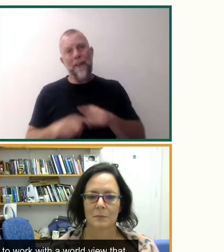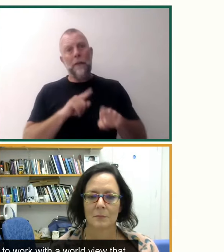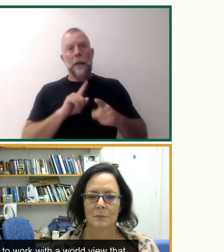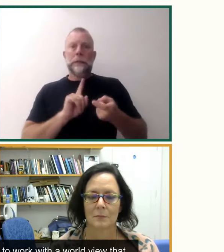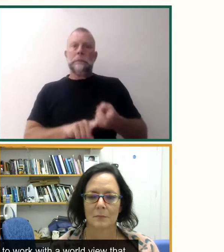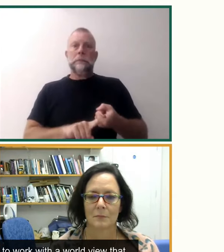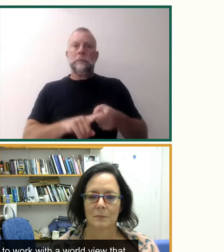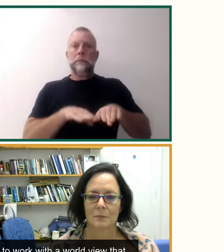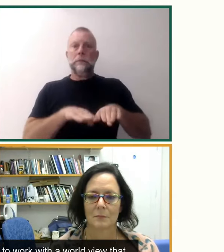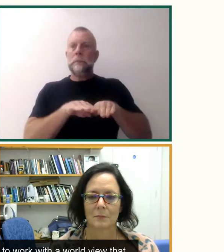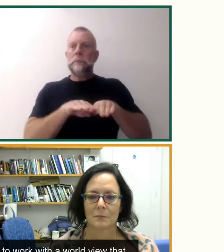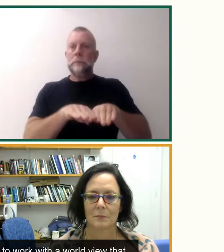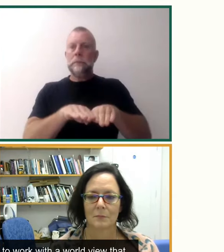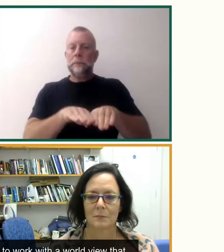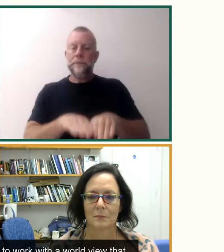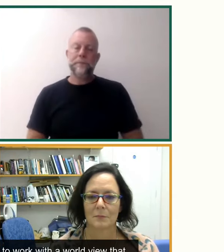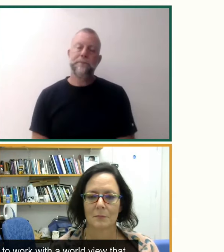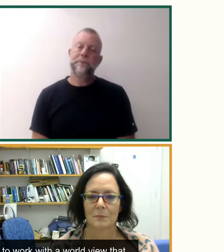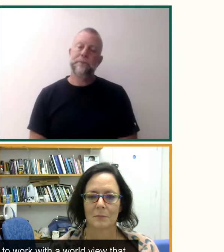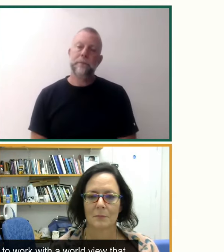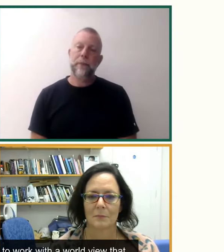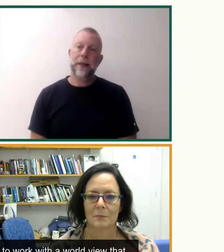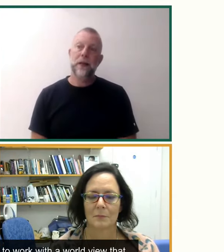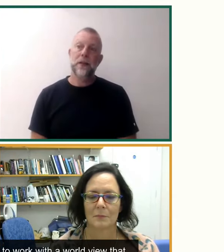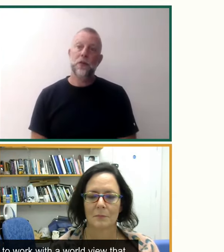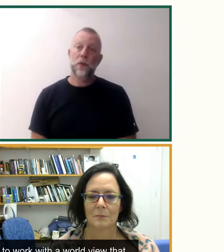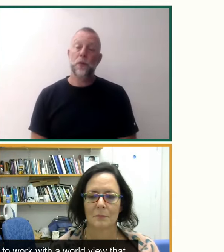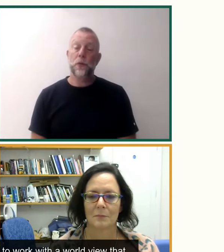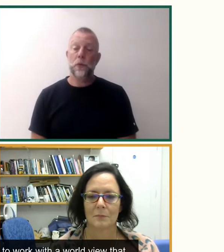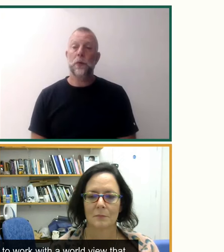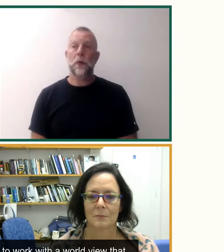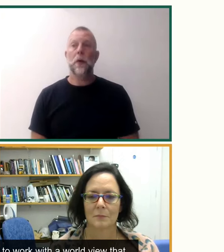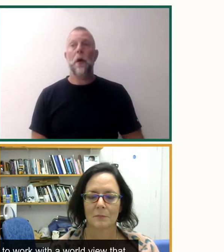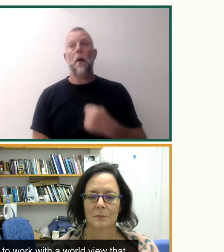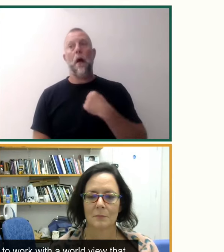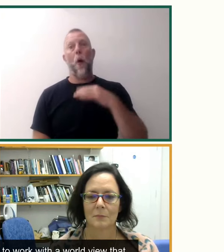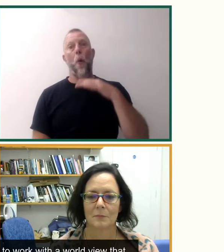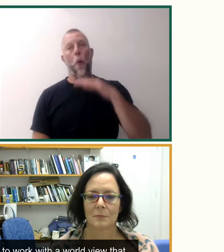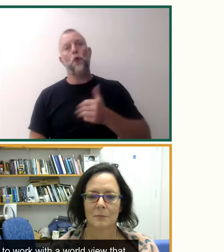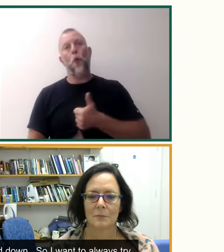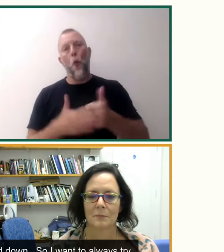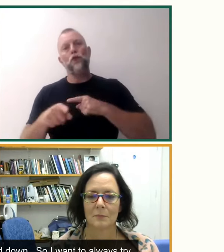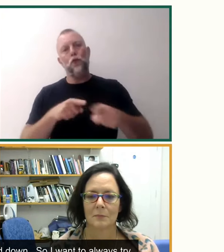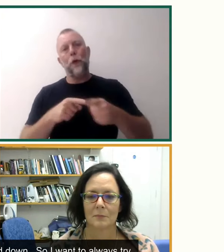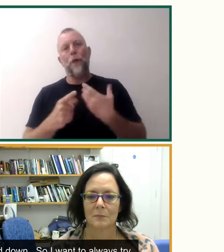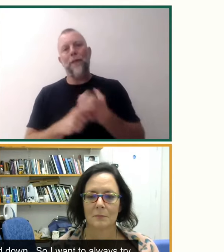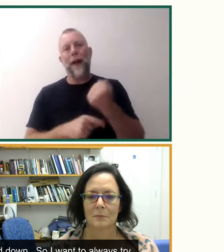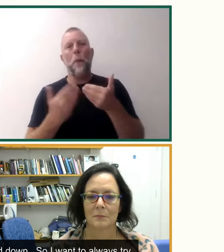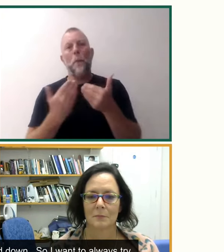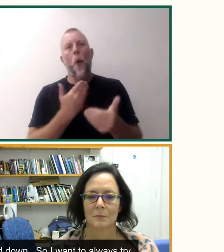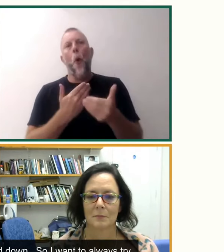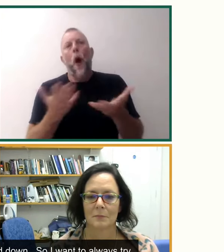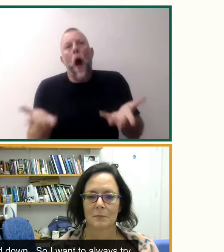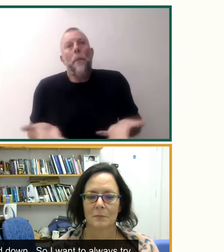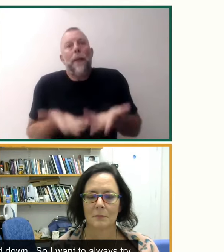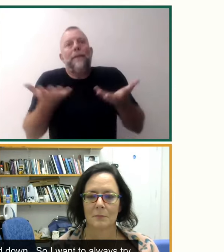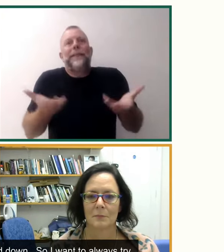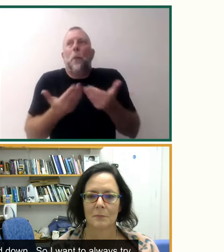and slowed down. So I want to always try and find a more dynamic, more uplifting, more